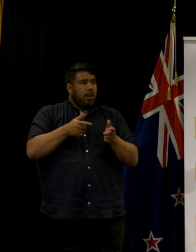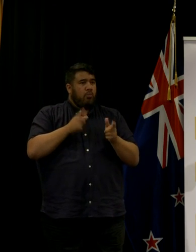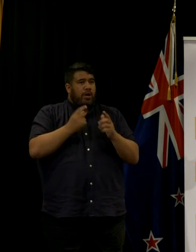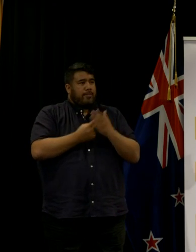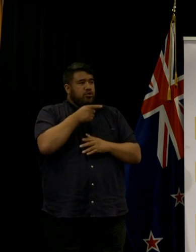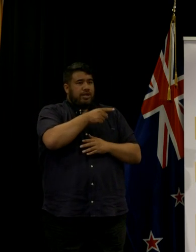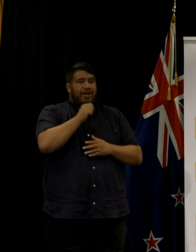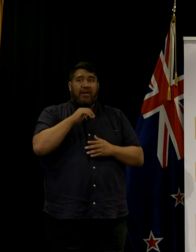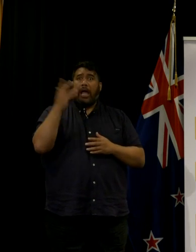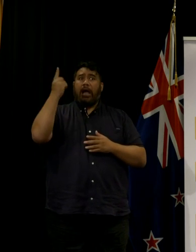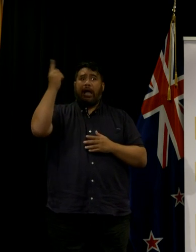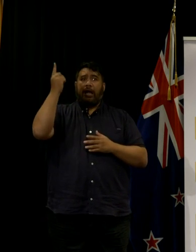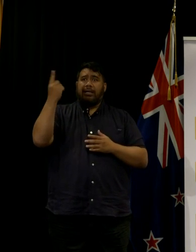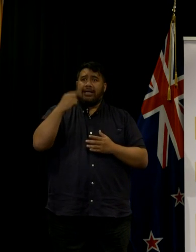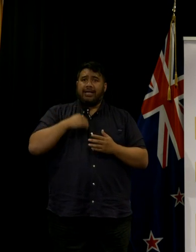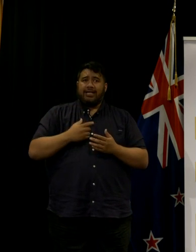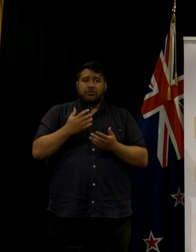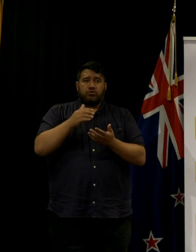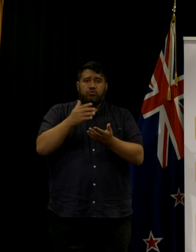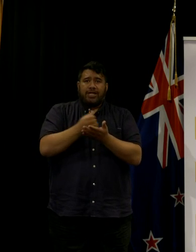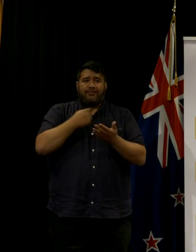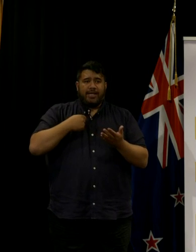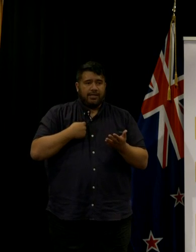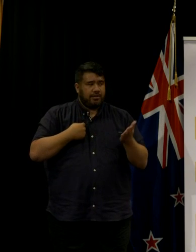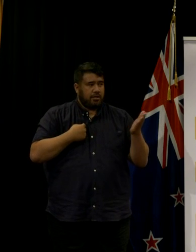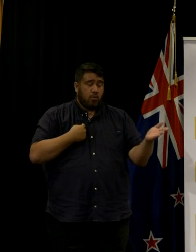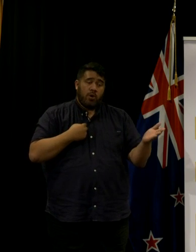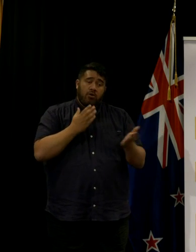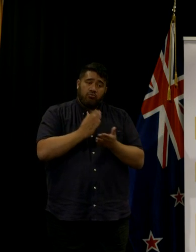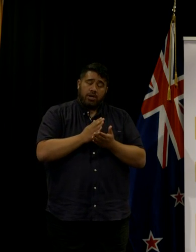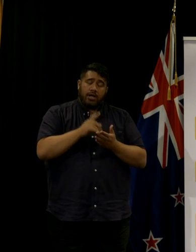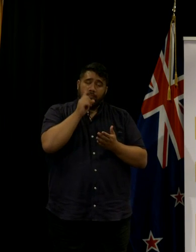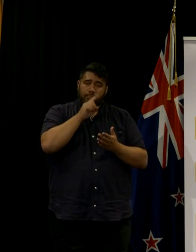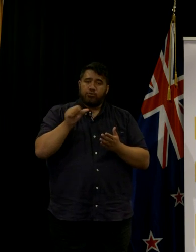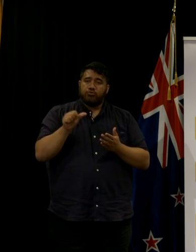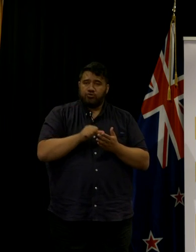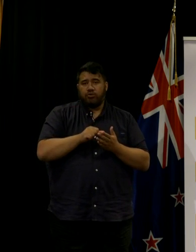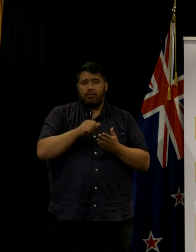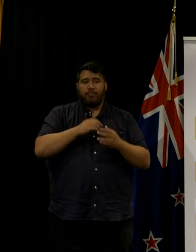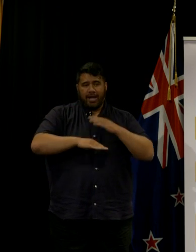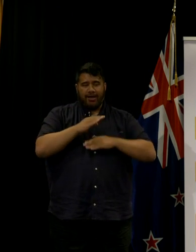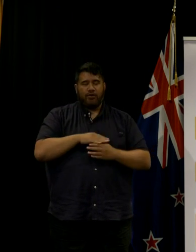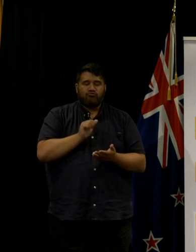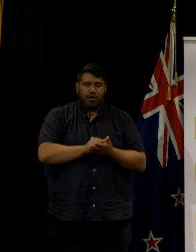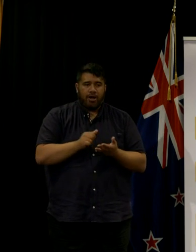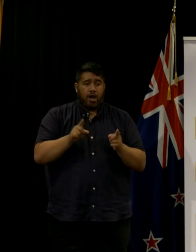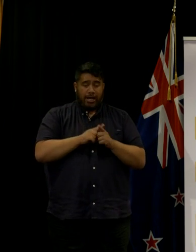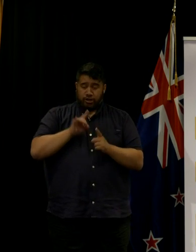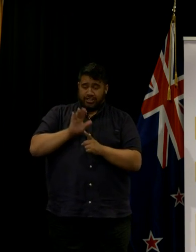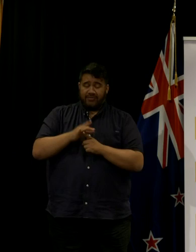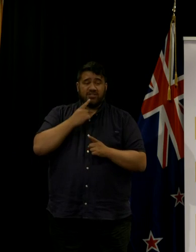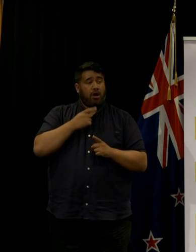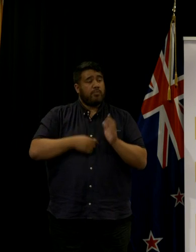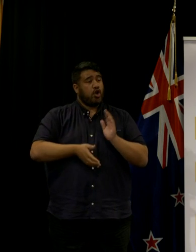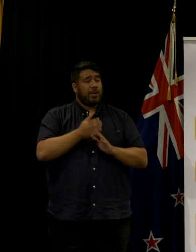think people need to act responsibly here. And as you pointed out, if they're going off hunting somewhere or intending to, where they